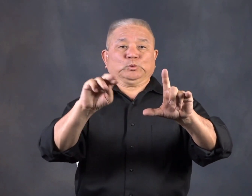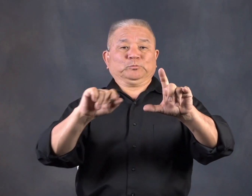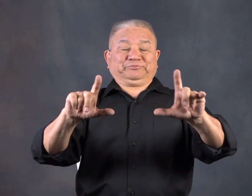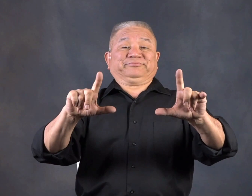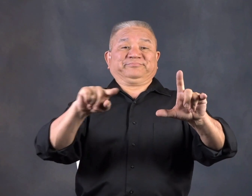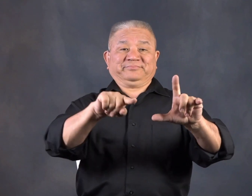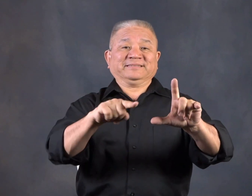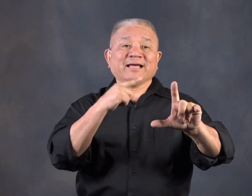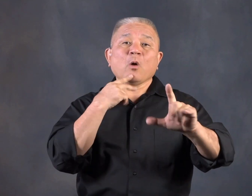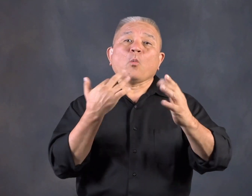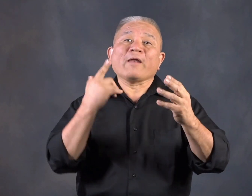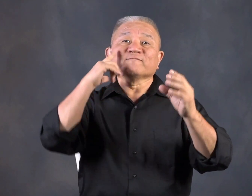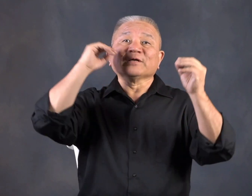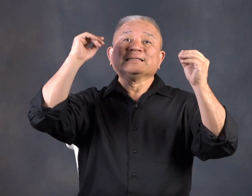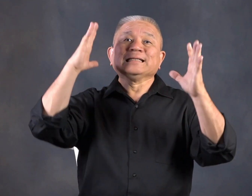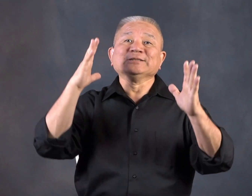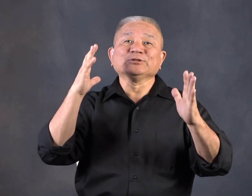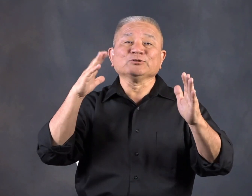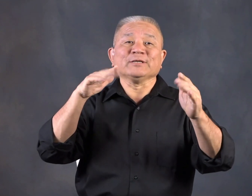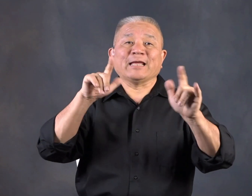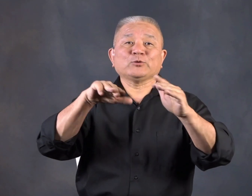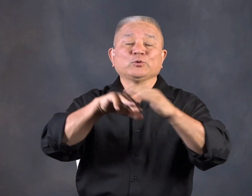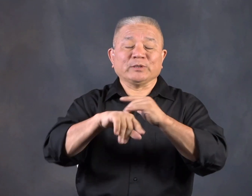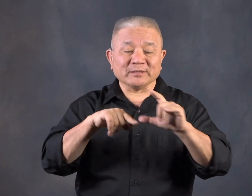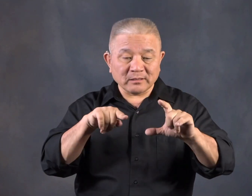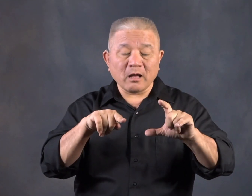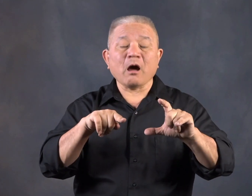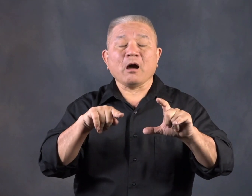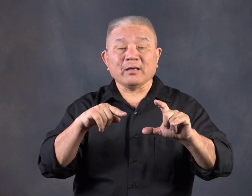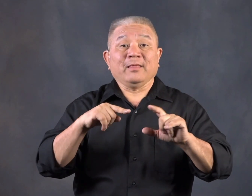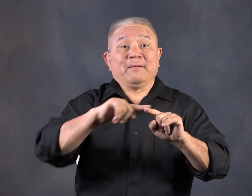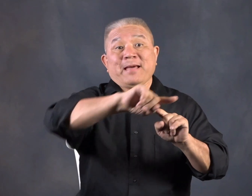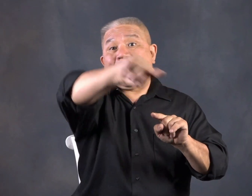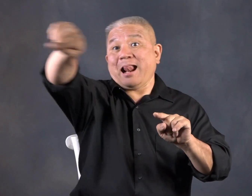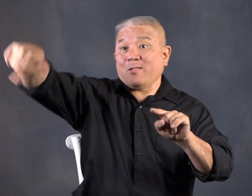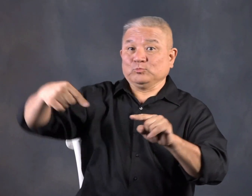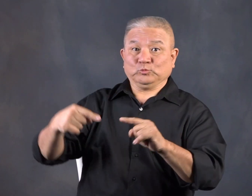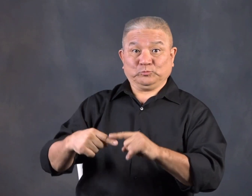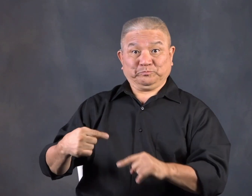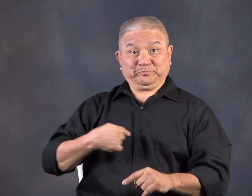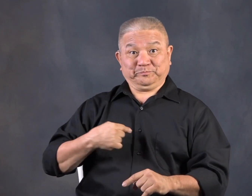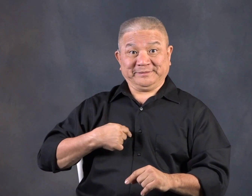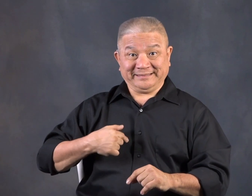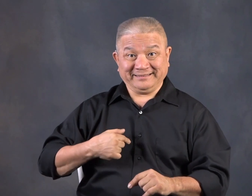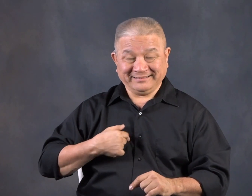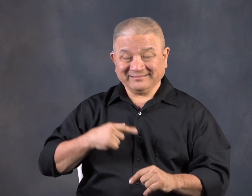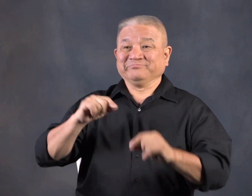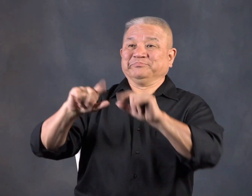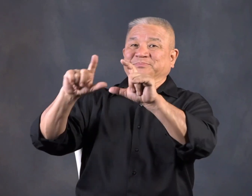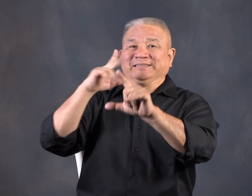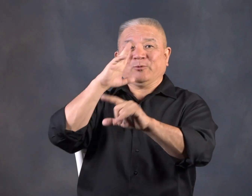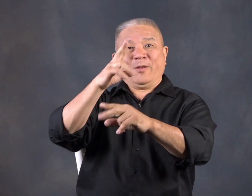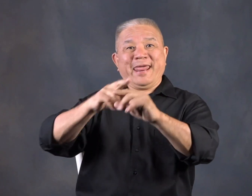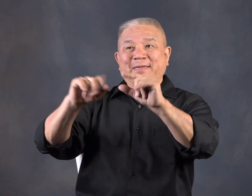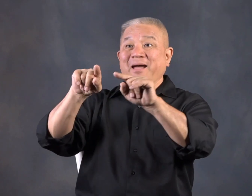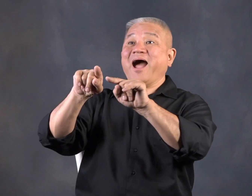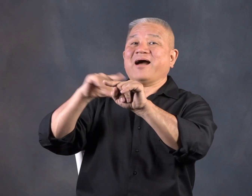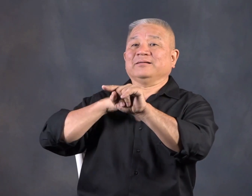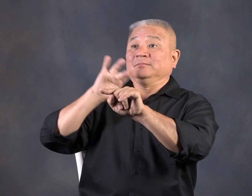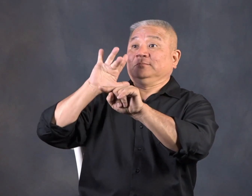possibly in a waiting room that says wait for the teacher. Then I see that your name is in the waiting room, and I will invite you.